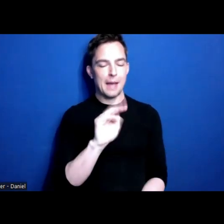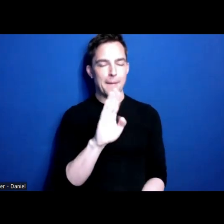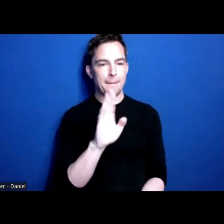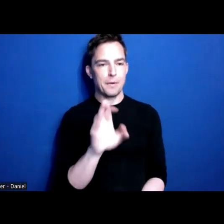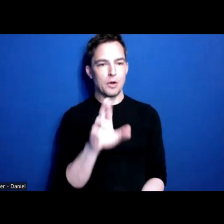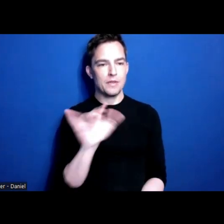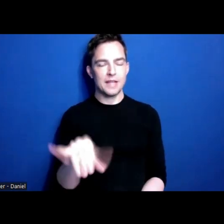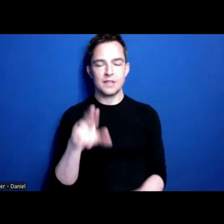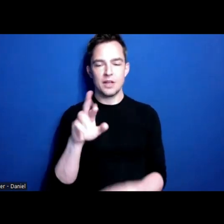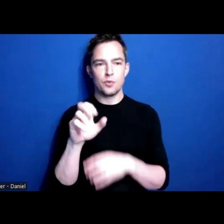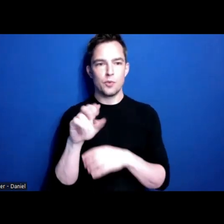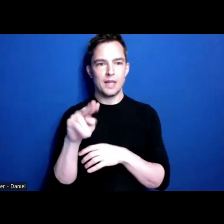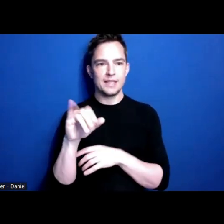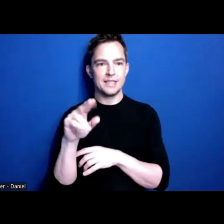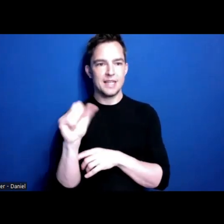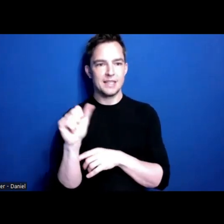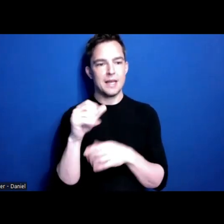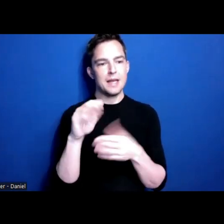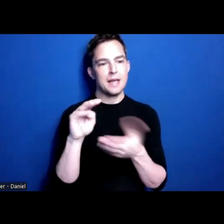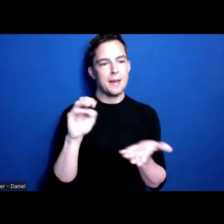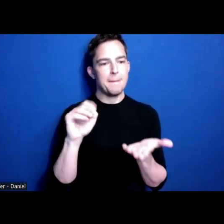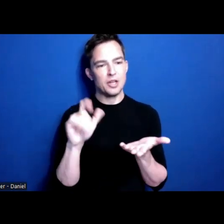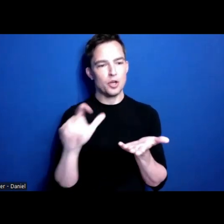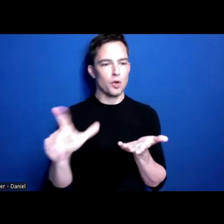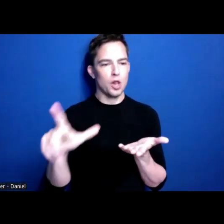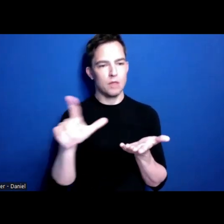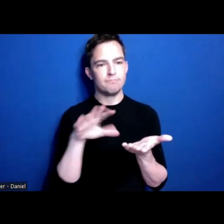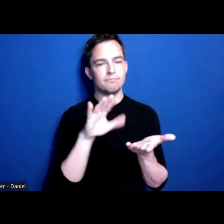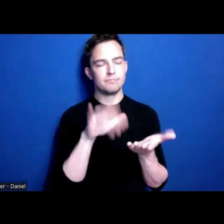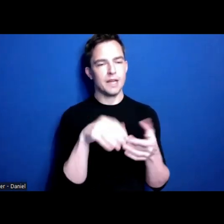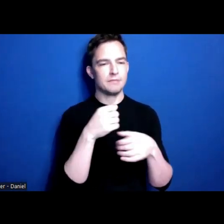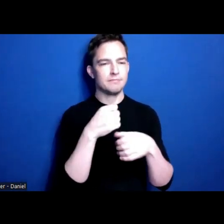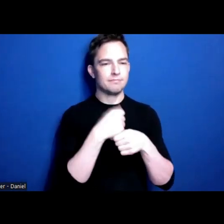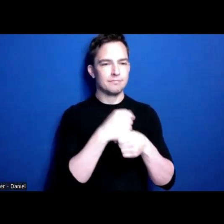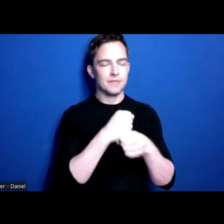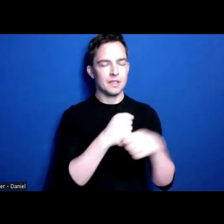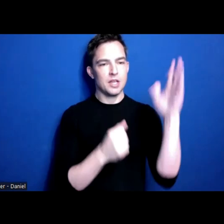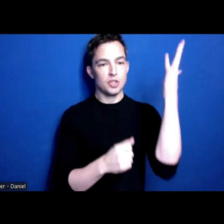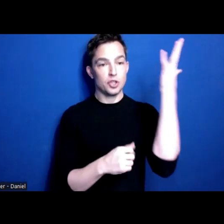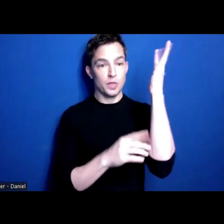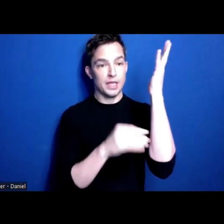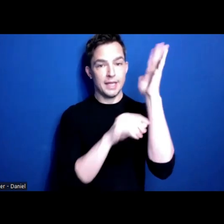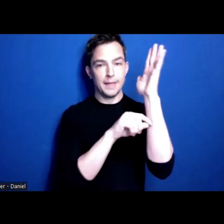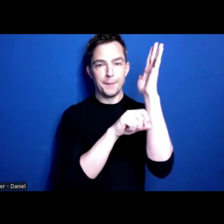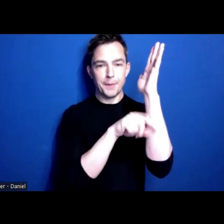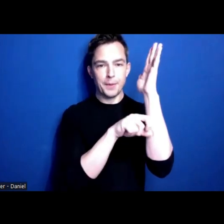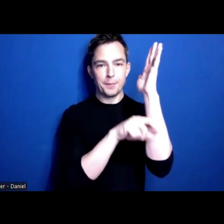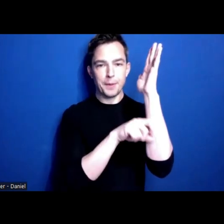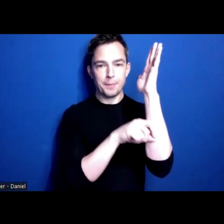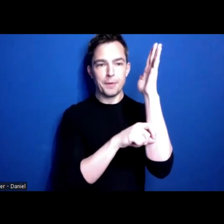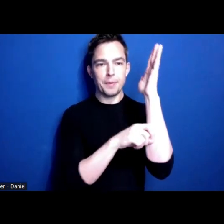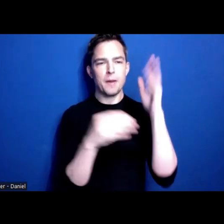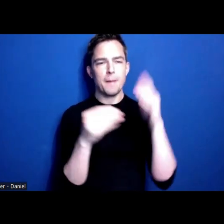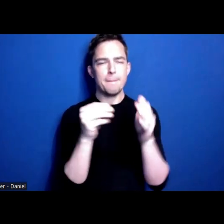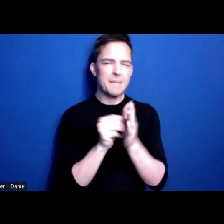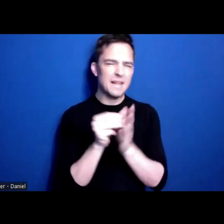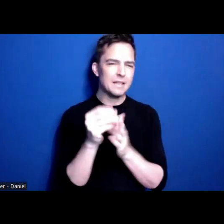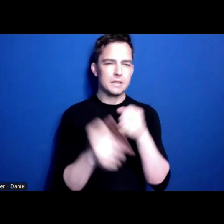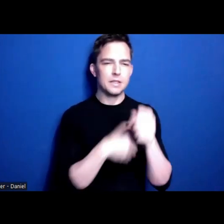resinous mineraloid that forms as tree sap solidifies over millions of years.